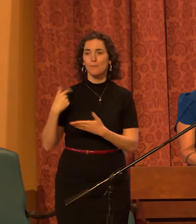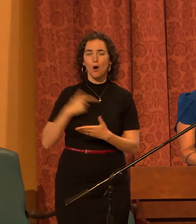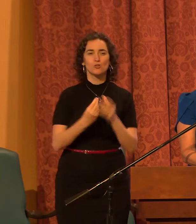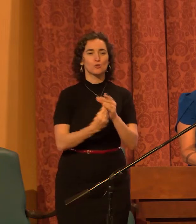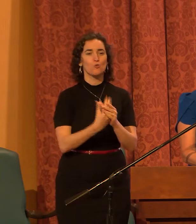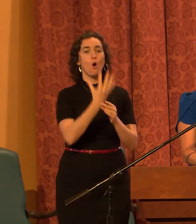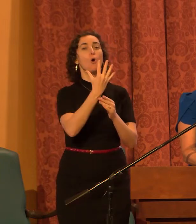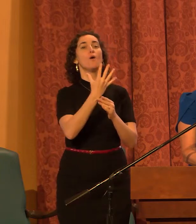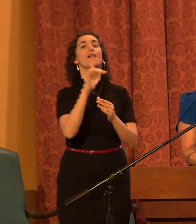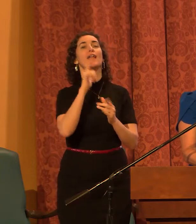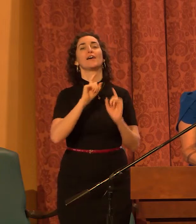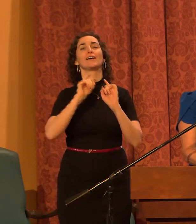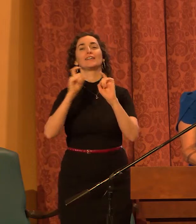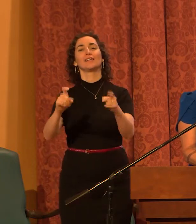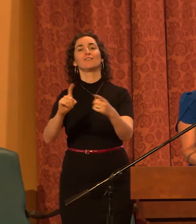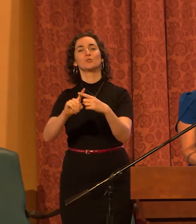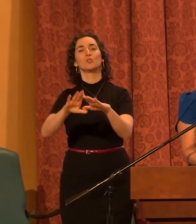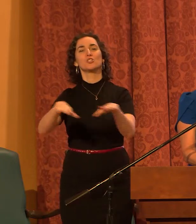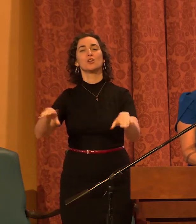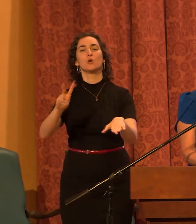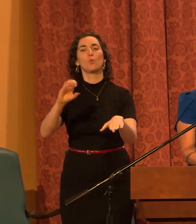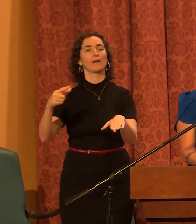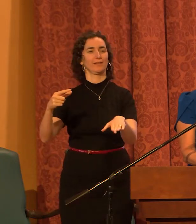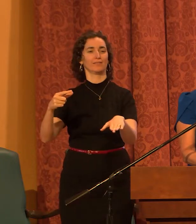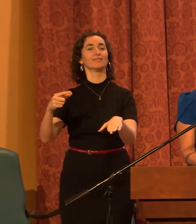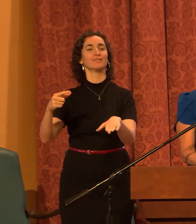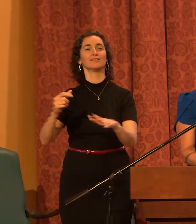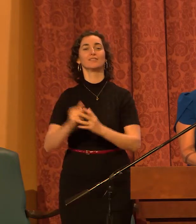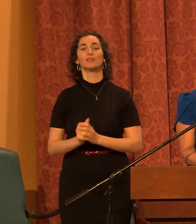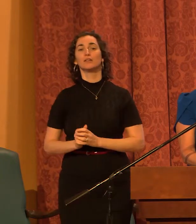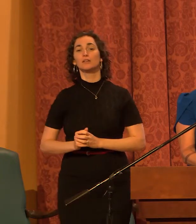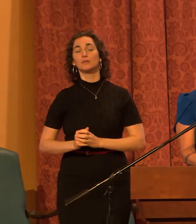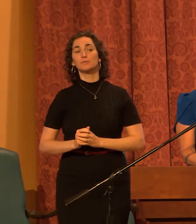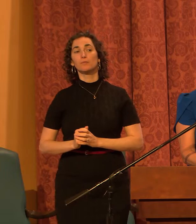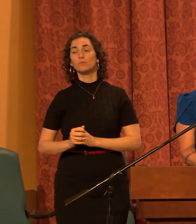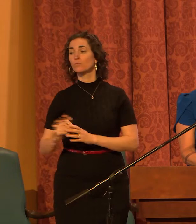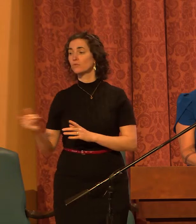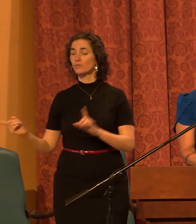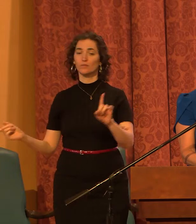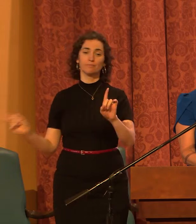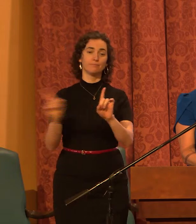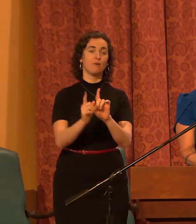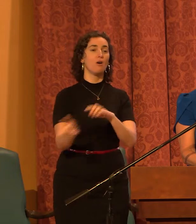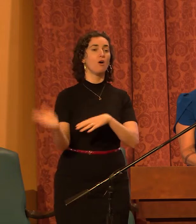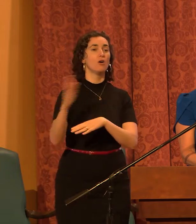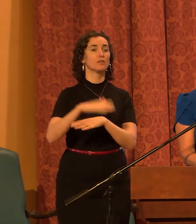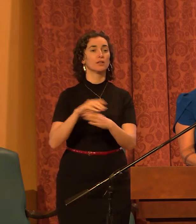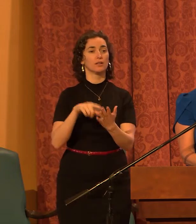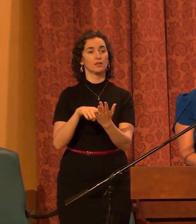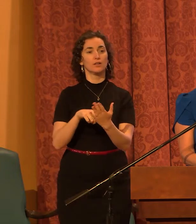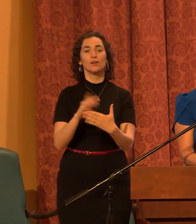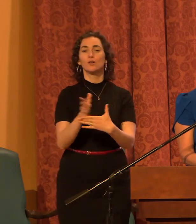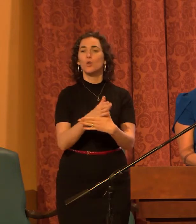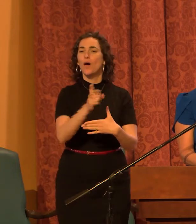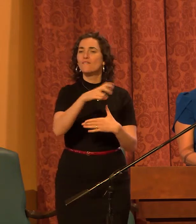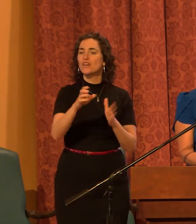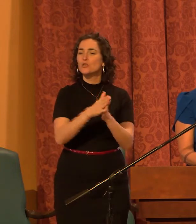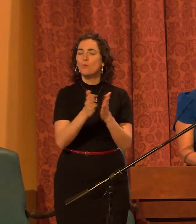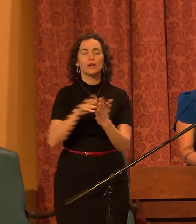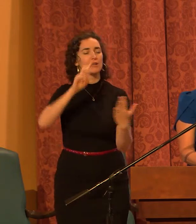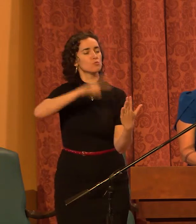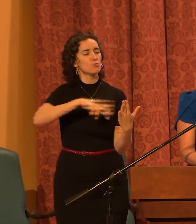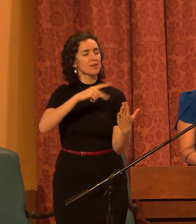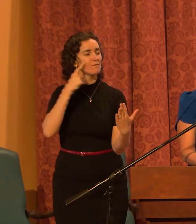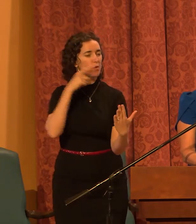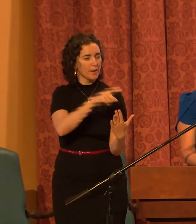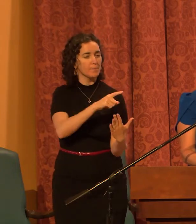for donation to a children's wig charity. Josh spent his days reading chapters of their shared adventure book,